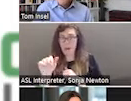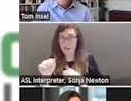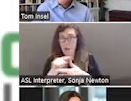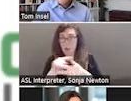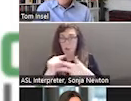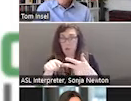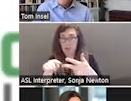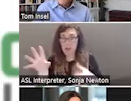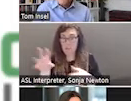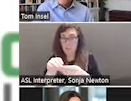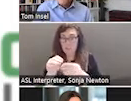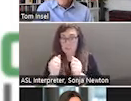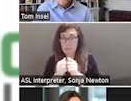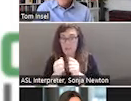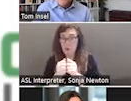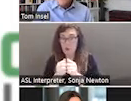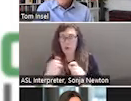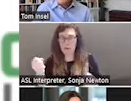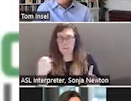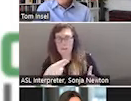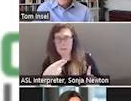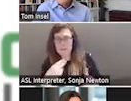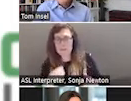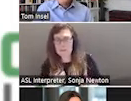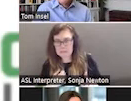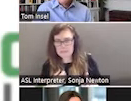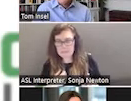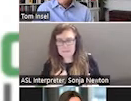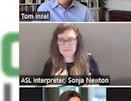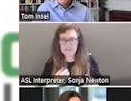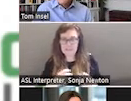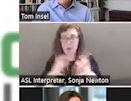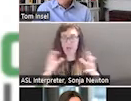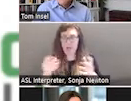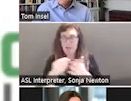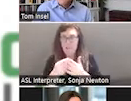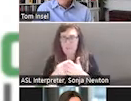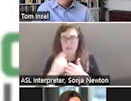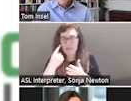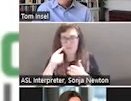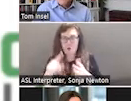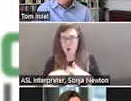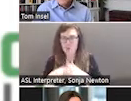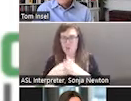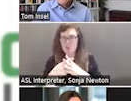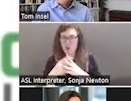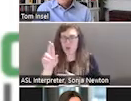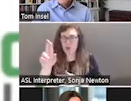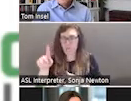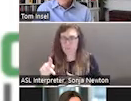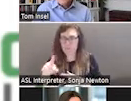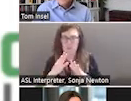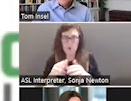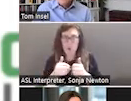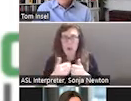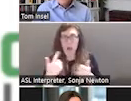lot of private money going into startups that are trying to innovate the way that we deliver mental health